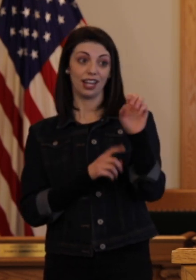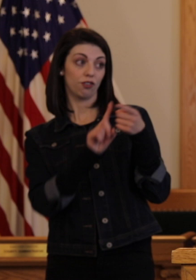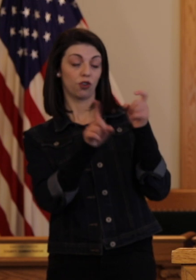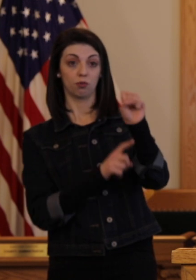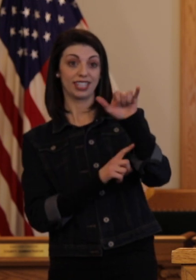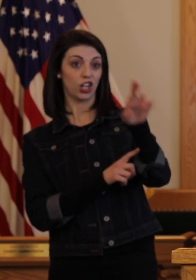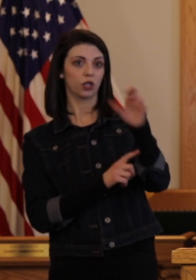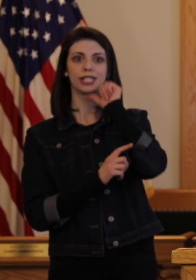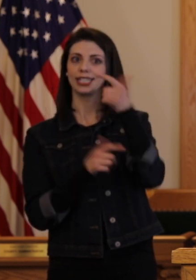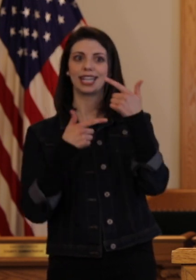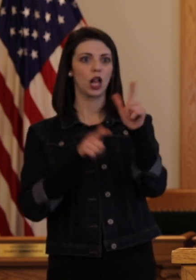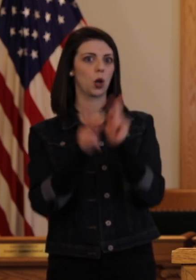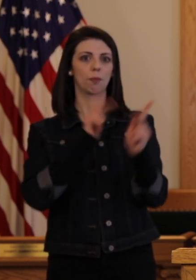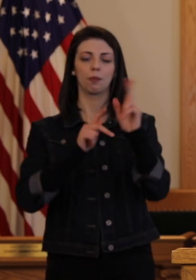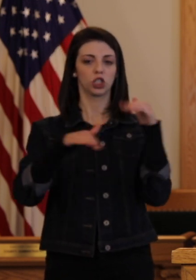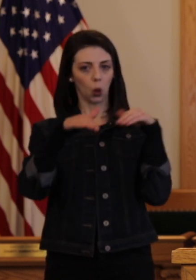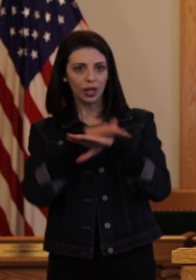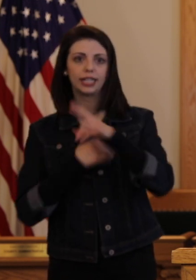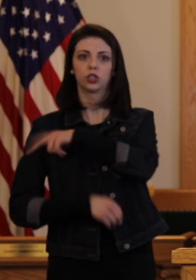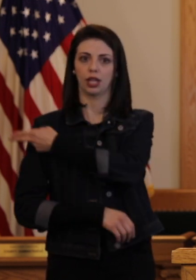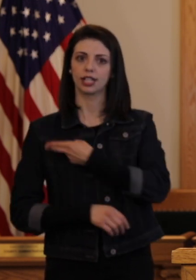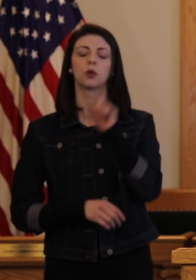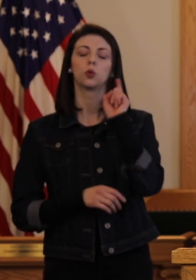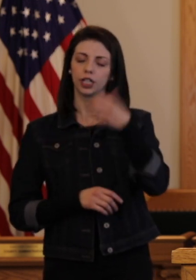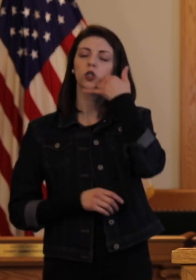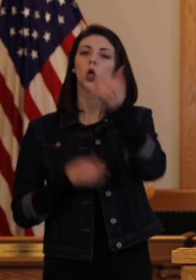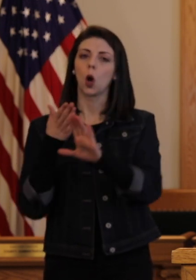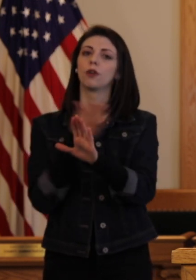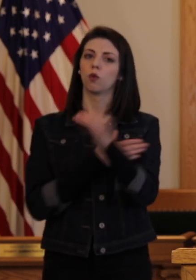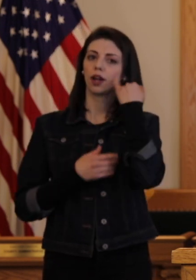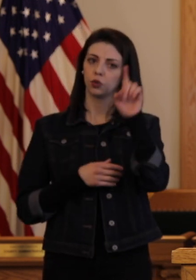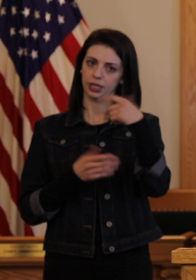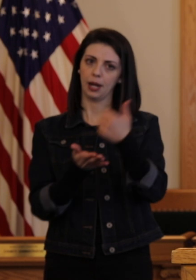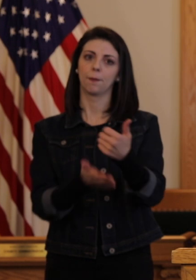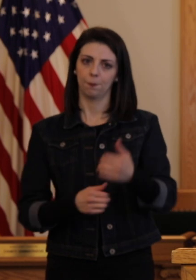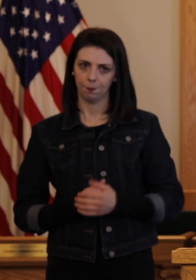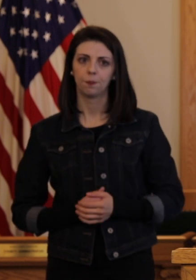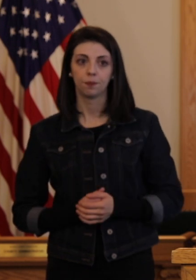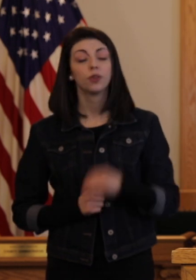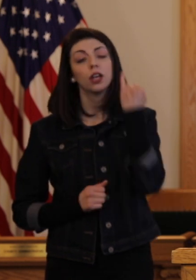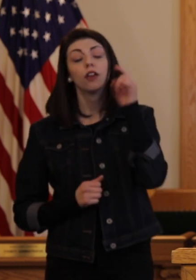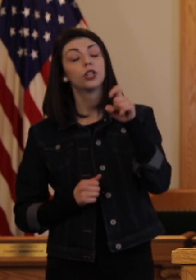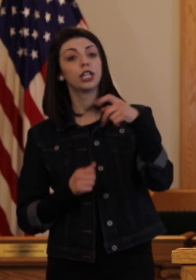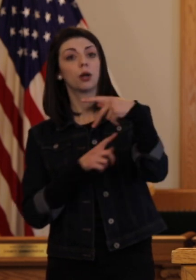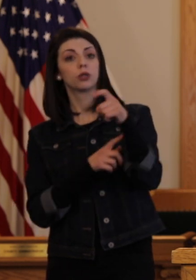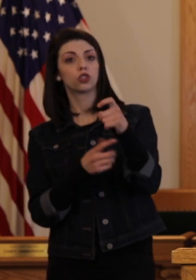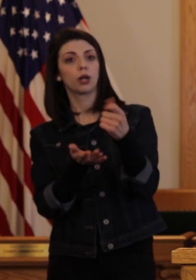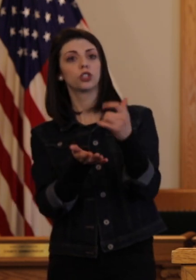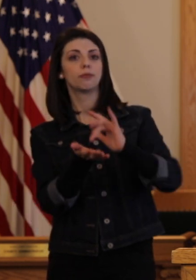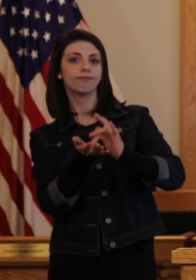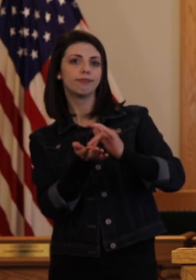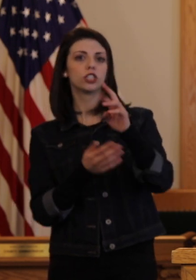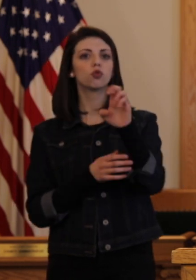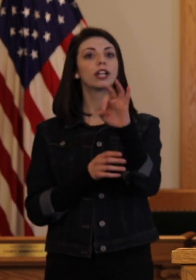walk into the hospital. Please call your physician ahead of time if you need assistance. If you need a prescription refill, please contact